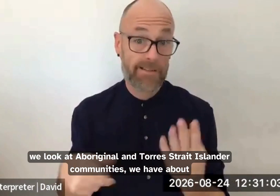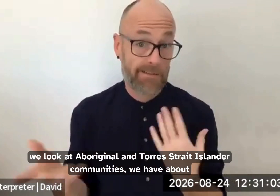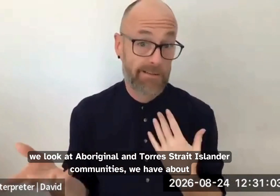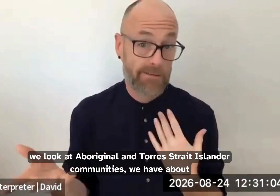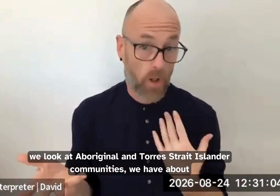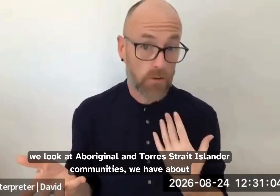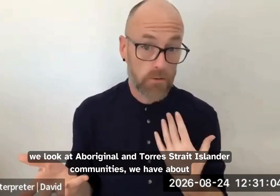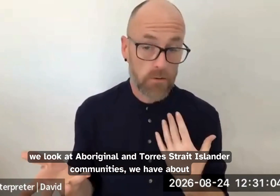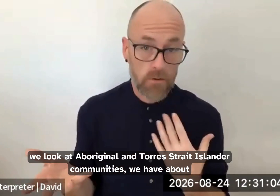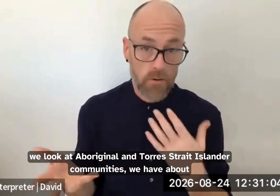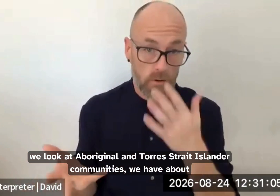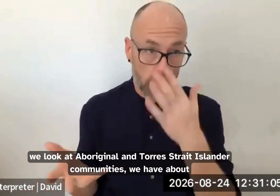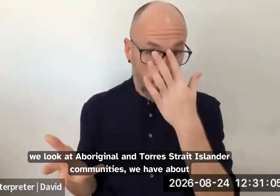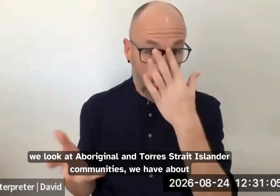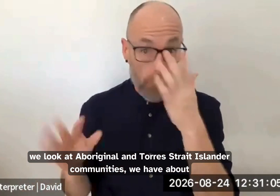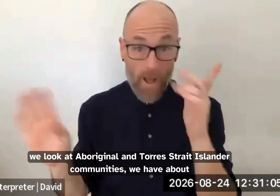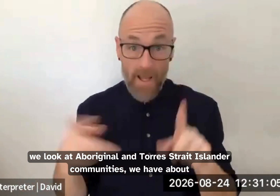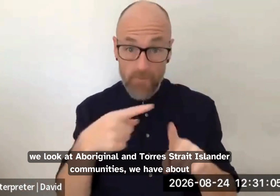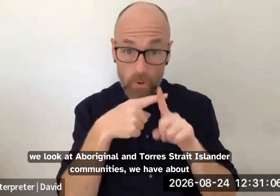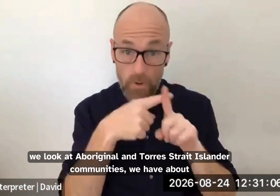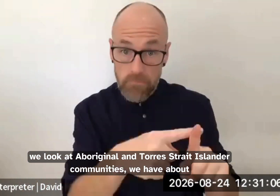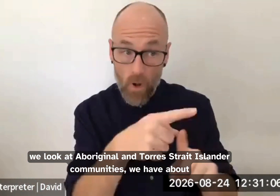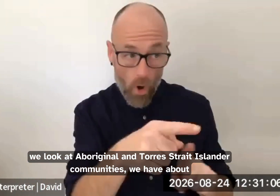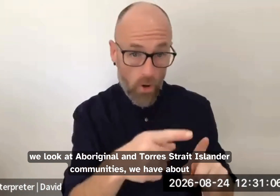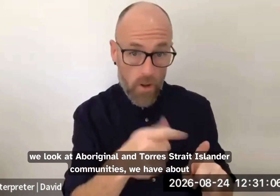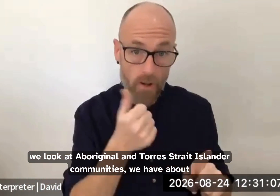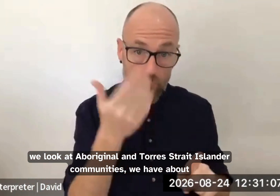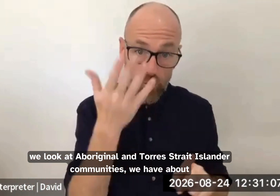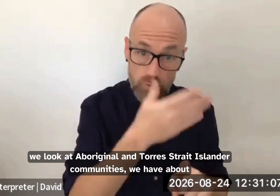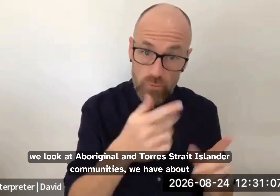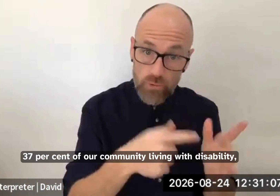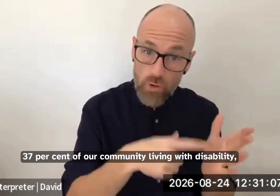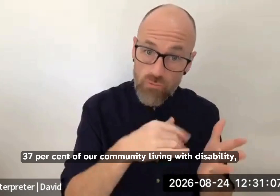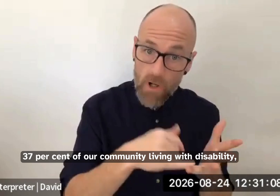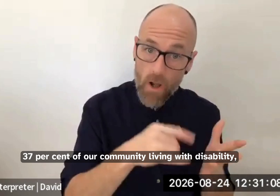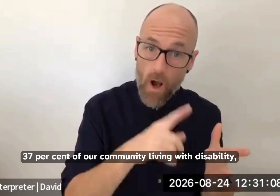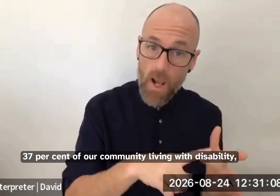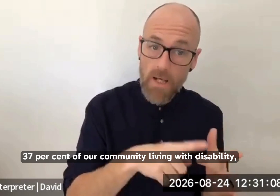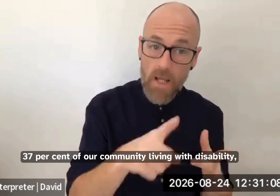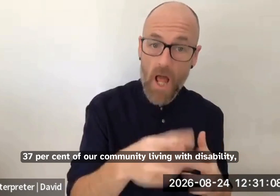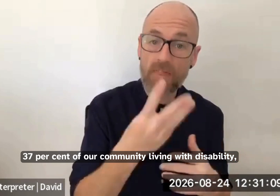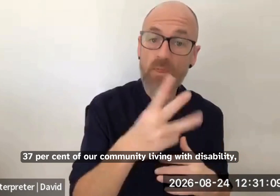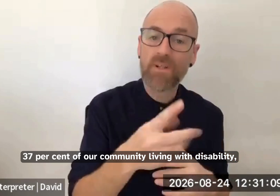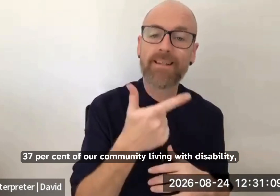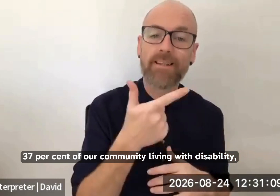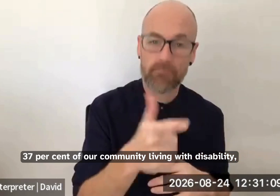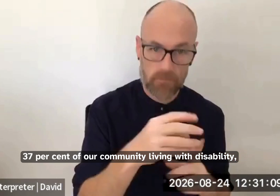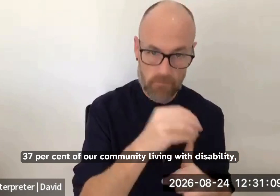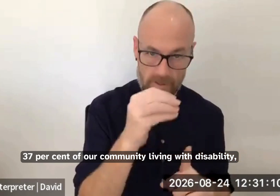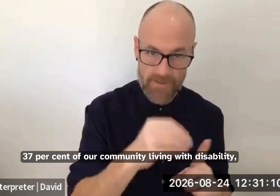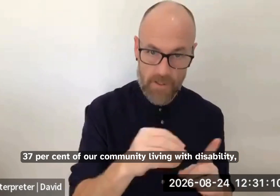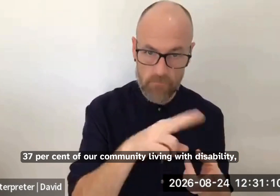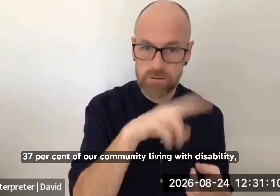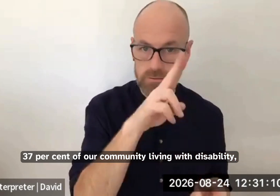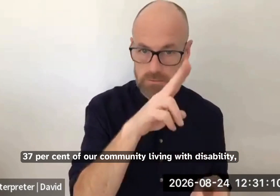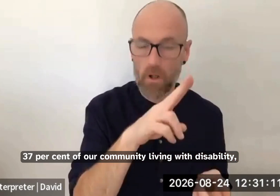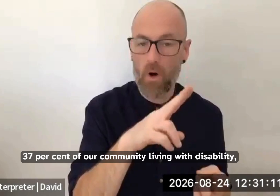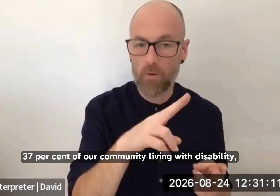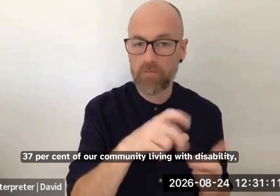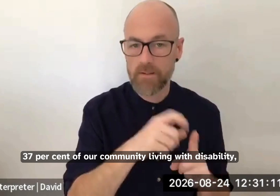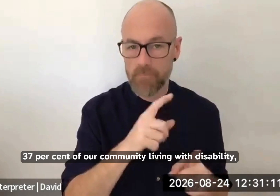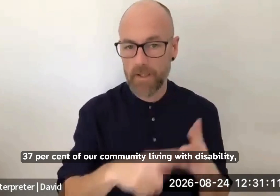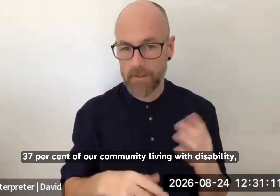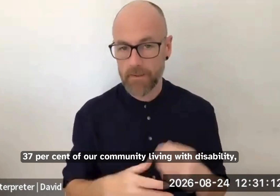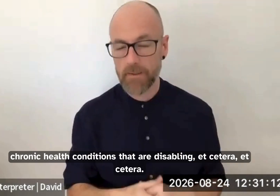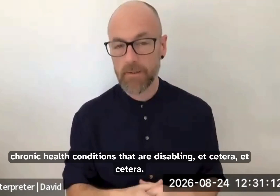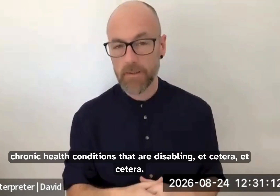when we look at Aboriginal and Torres Strait Islander communities, we have about 37% of our community living